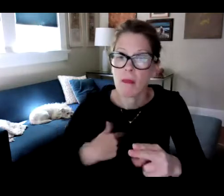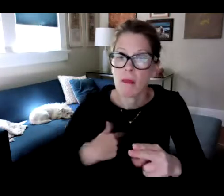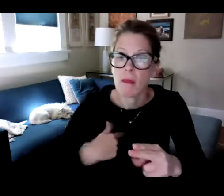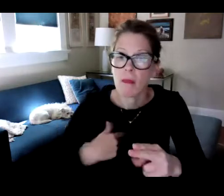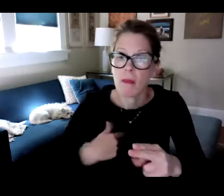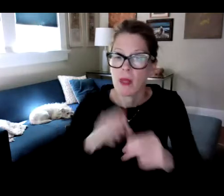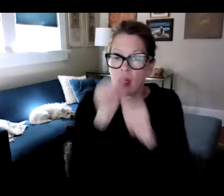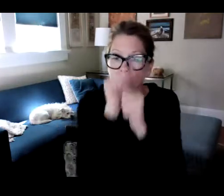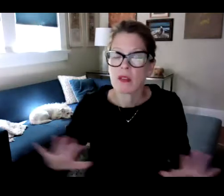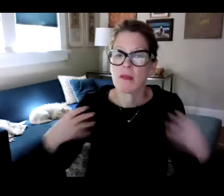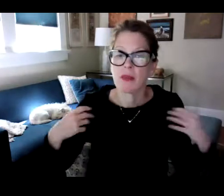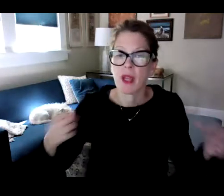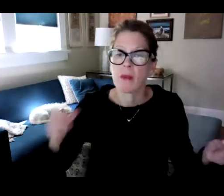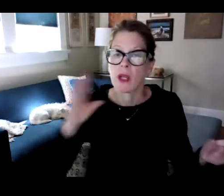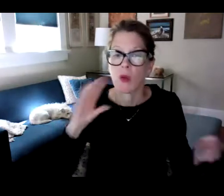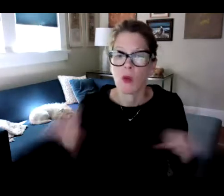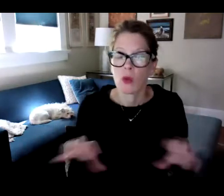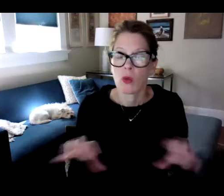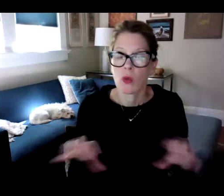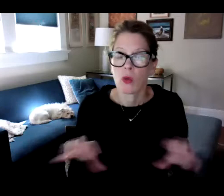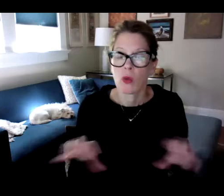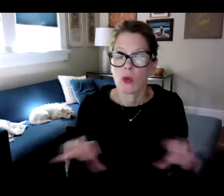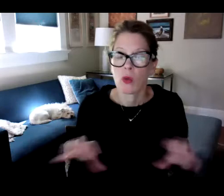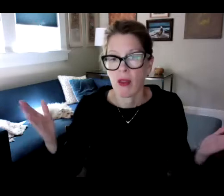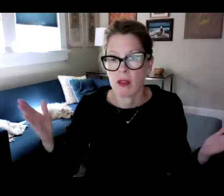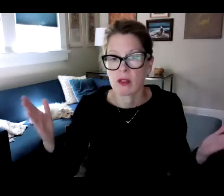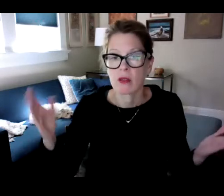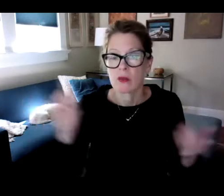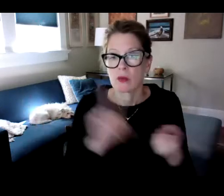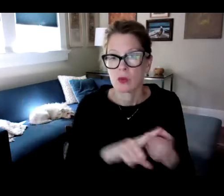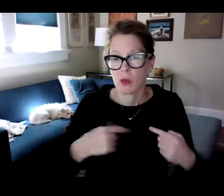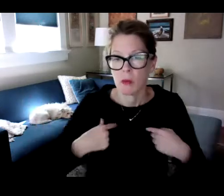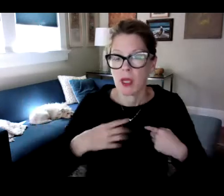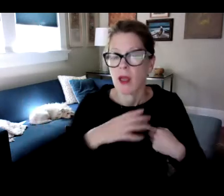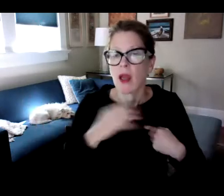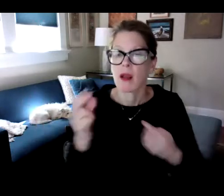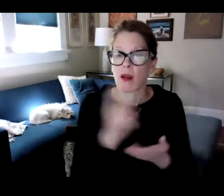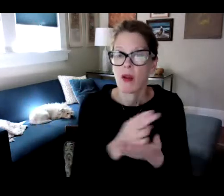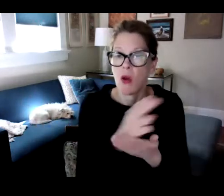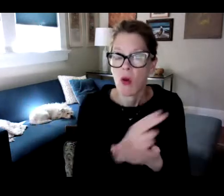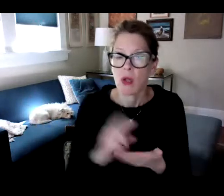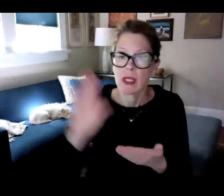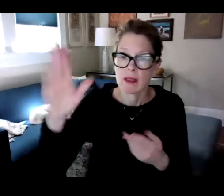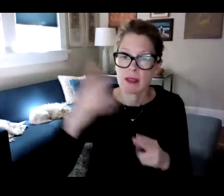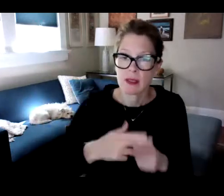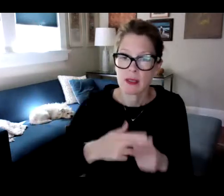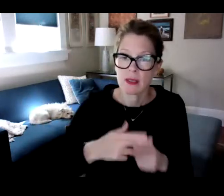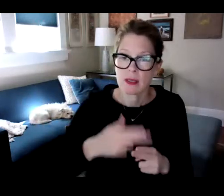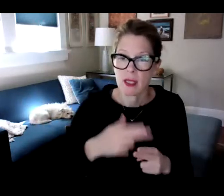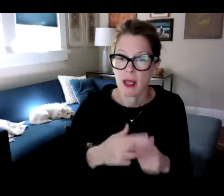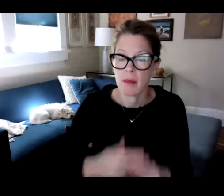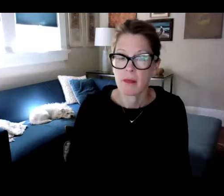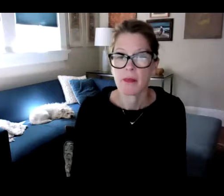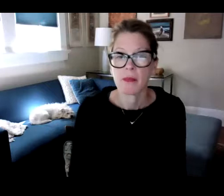has done great things for me, and holy is his name.